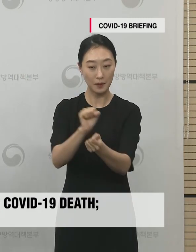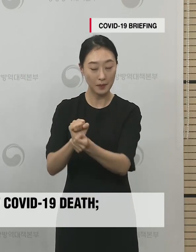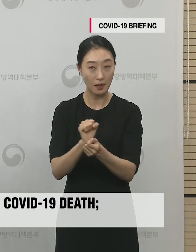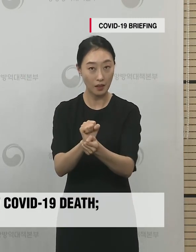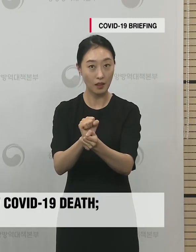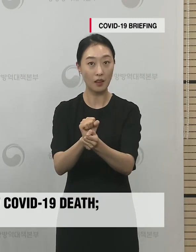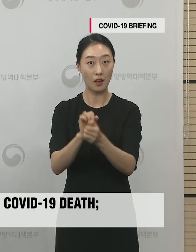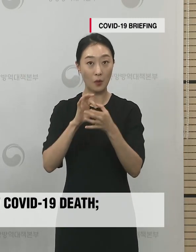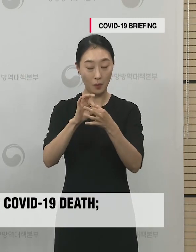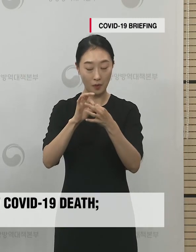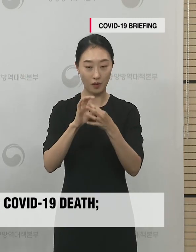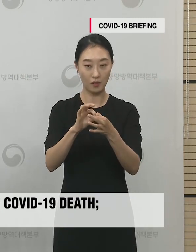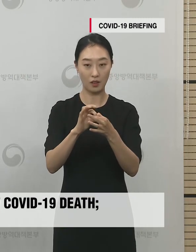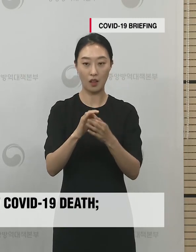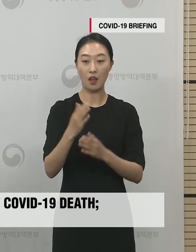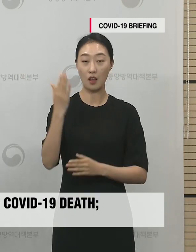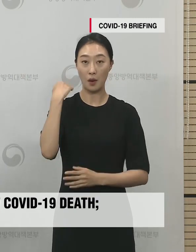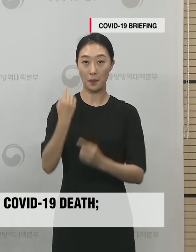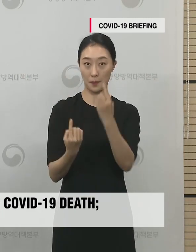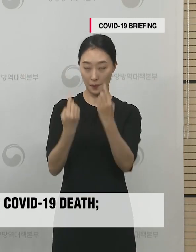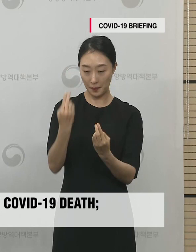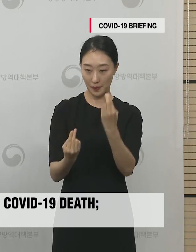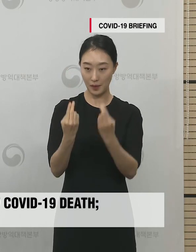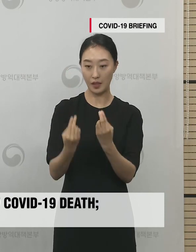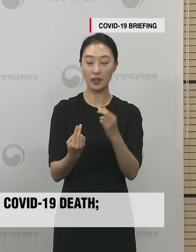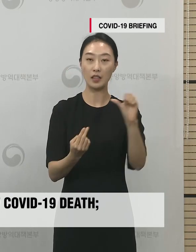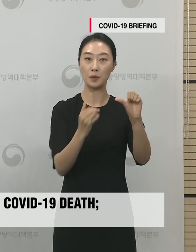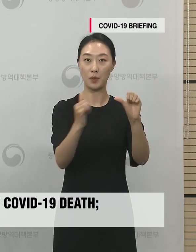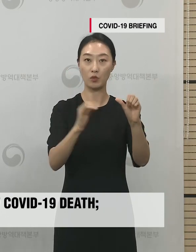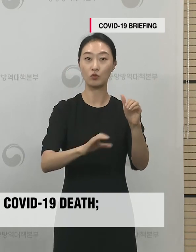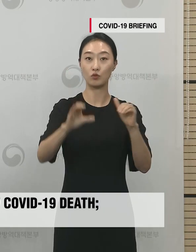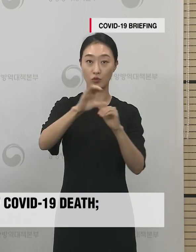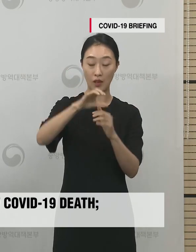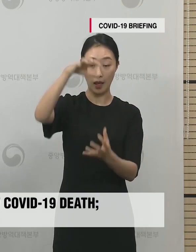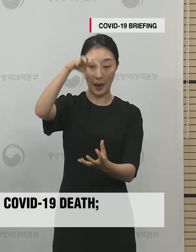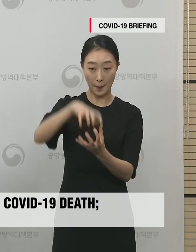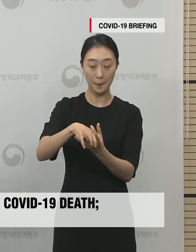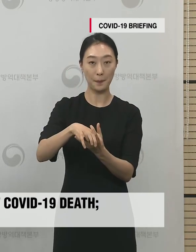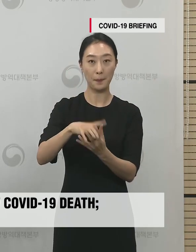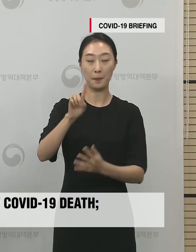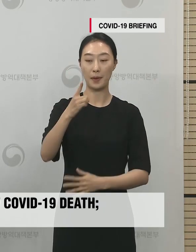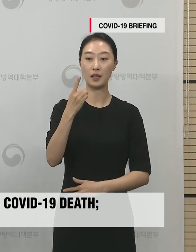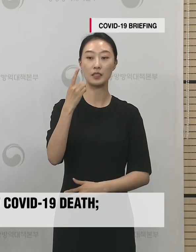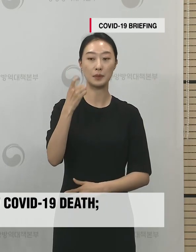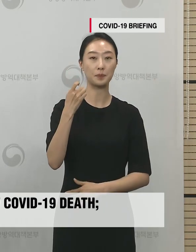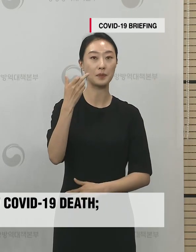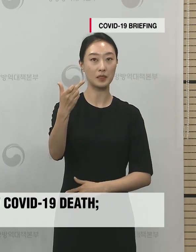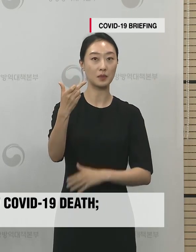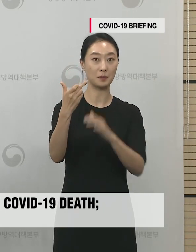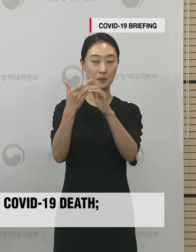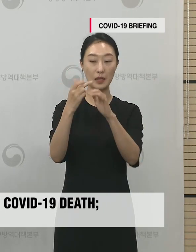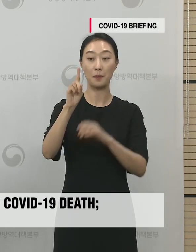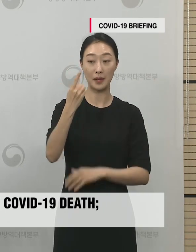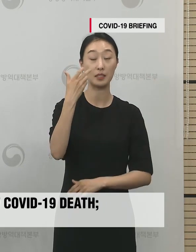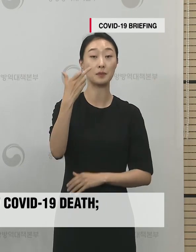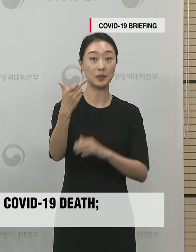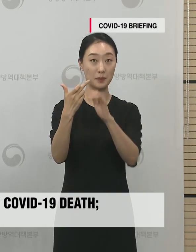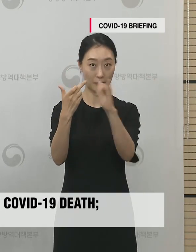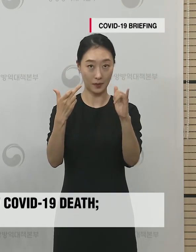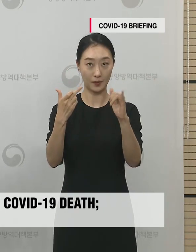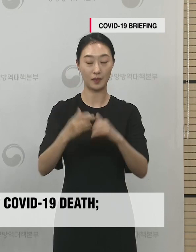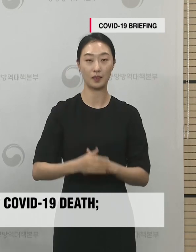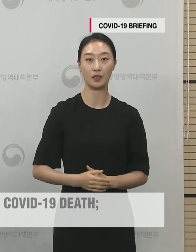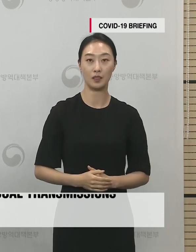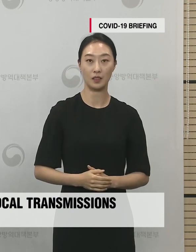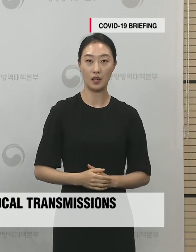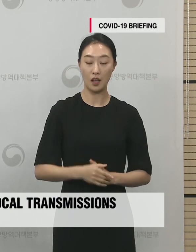Center, compared to the day before, we had 5 more confirmed patients, and the total number of confirmed cases stands